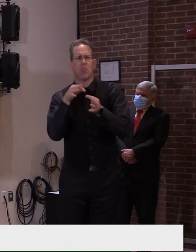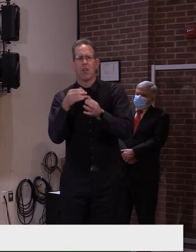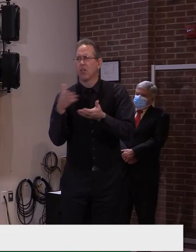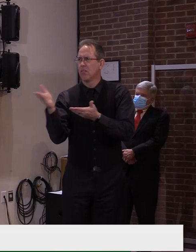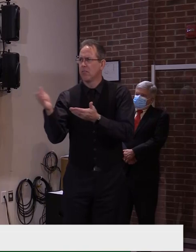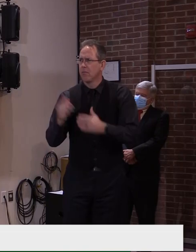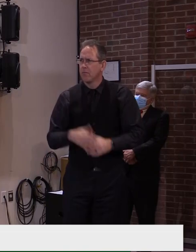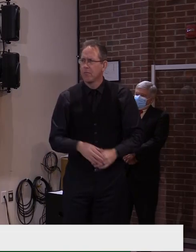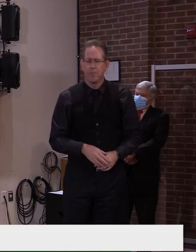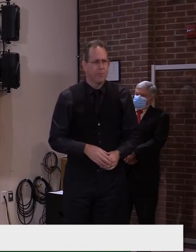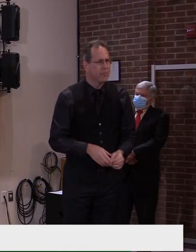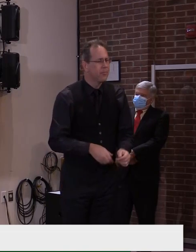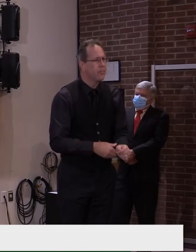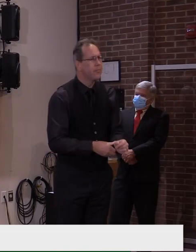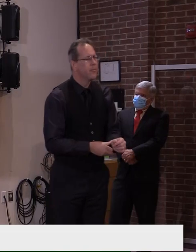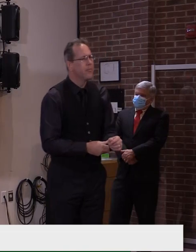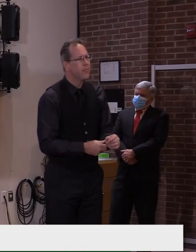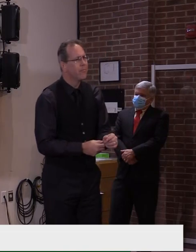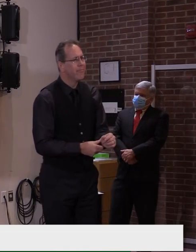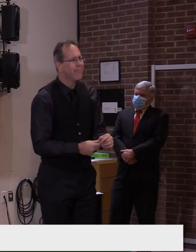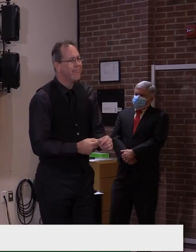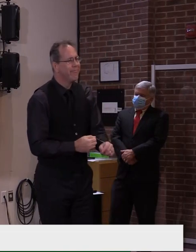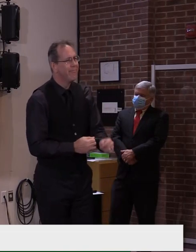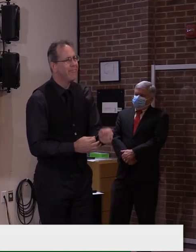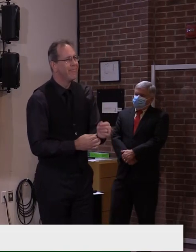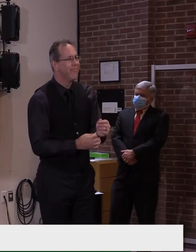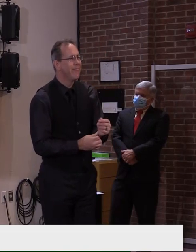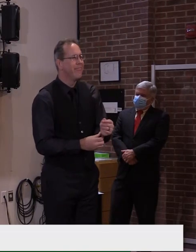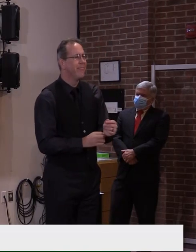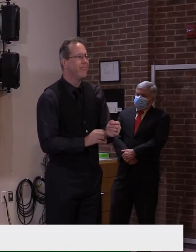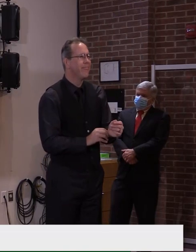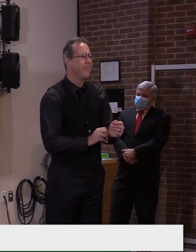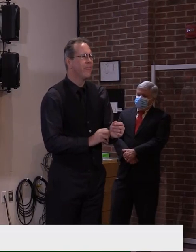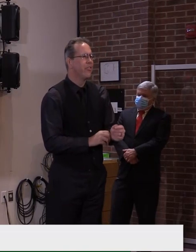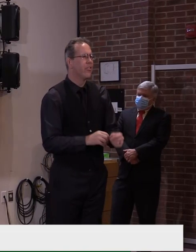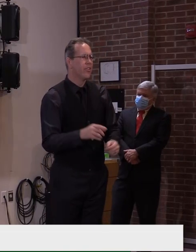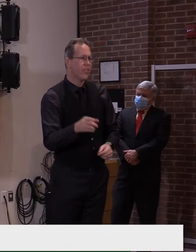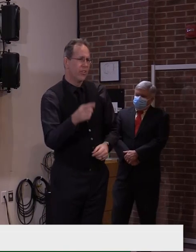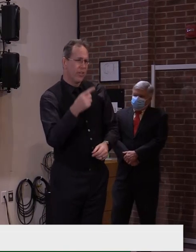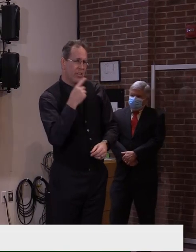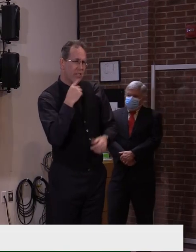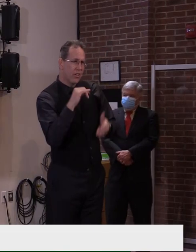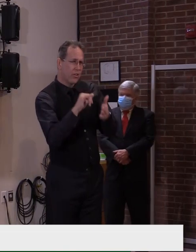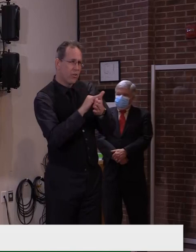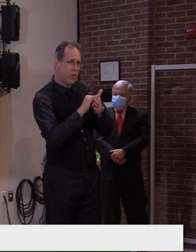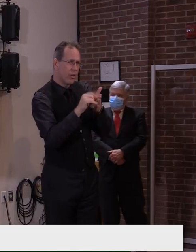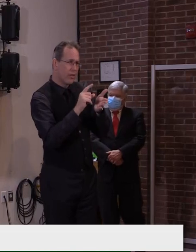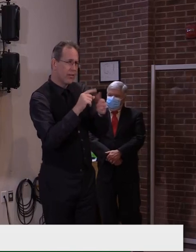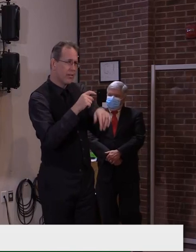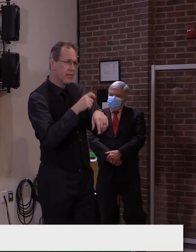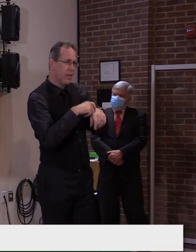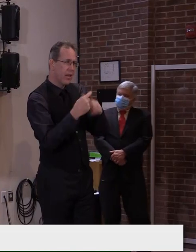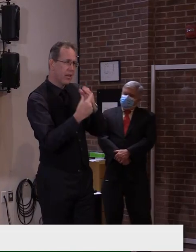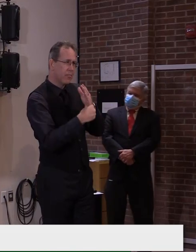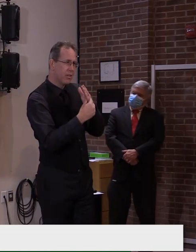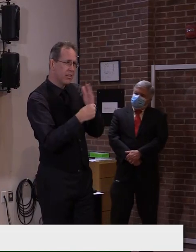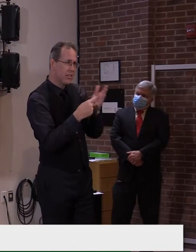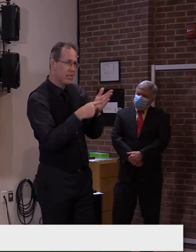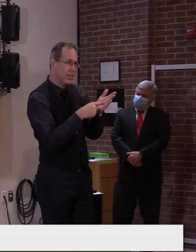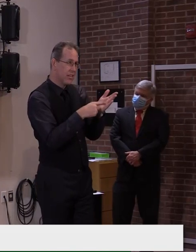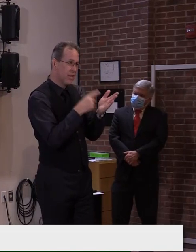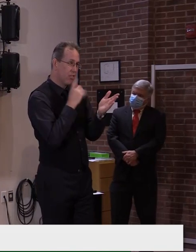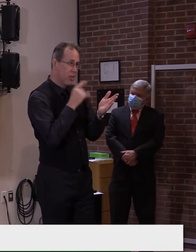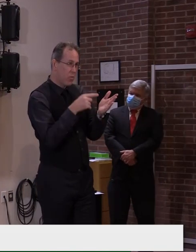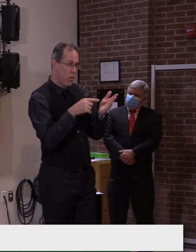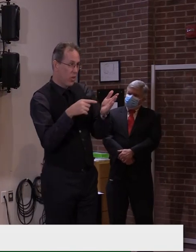The guy, I don't know about these two cases you've mentioned, and if they are related to the vaccine, it's tragic, though we'd certainly